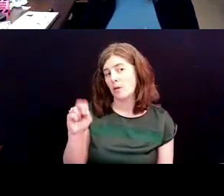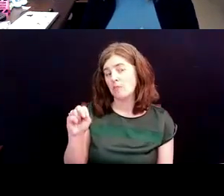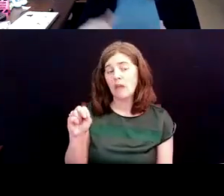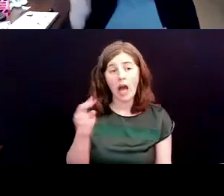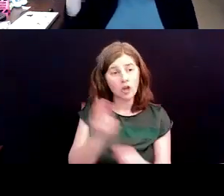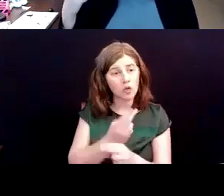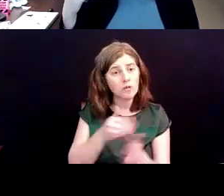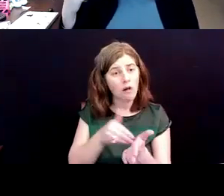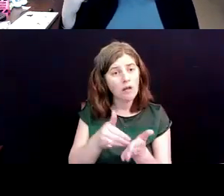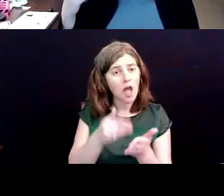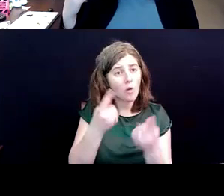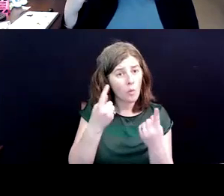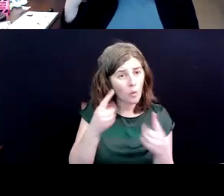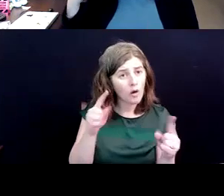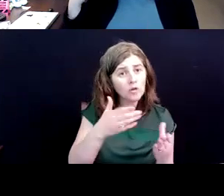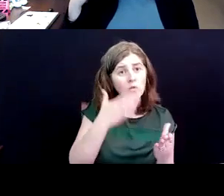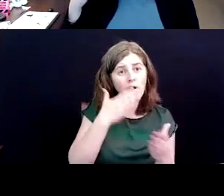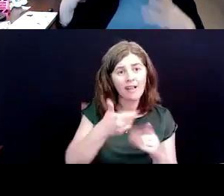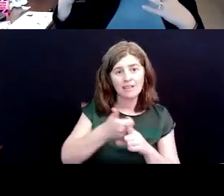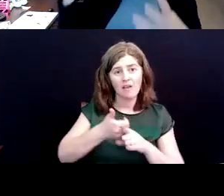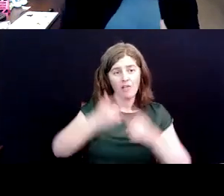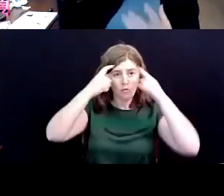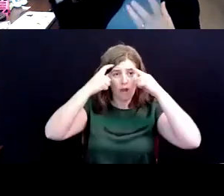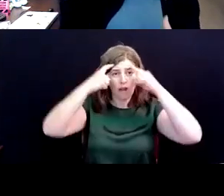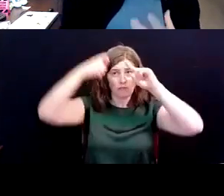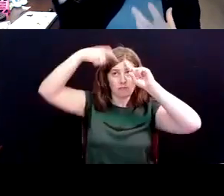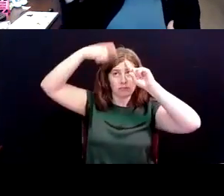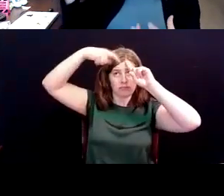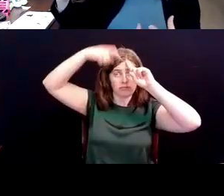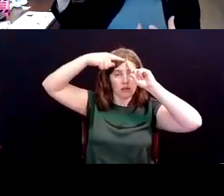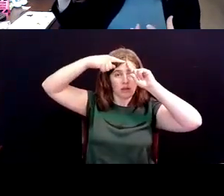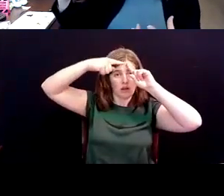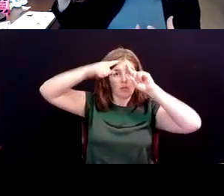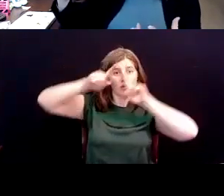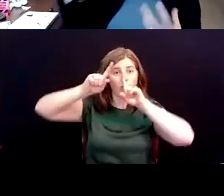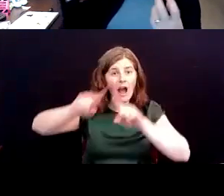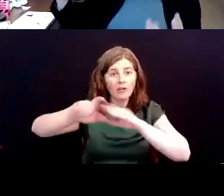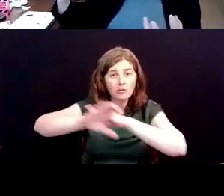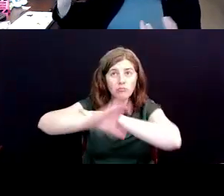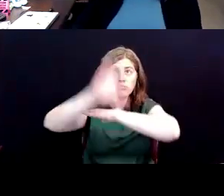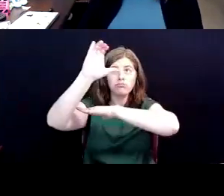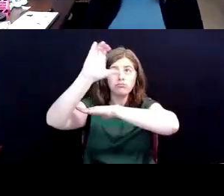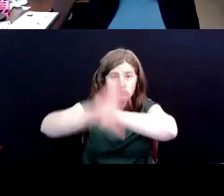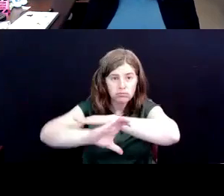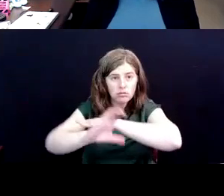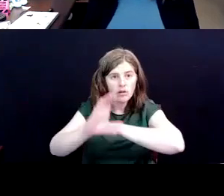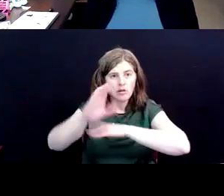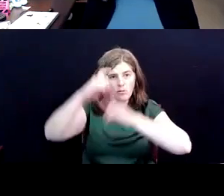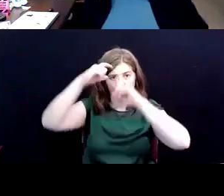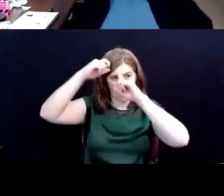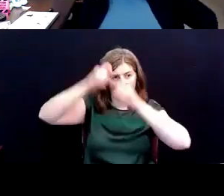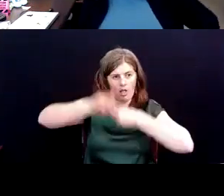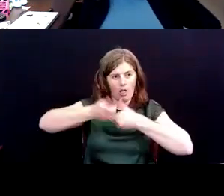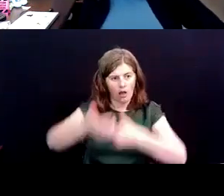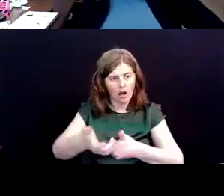well. It's a naturally occurring hormone in your brain that reacts to the day and night, the light. And so oftentimes that actually can